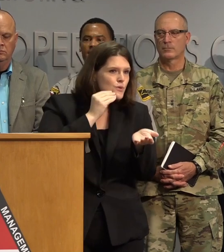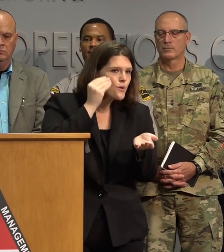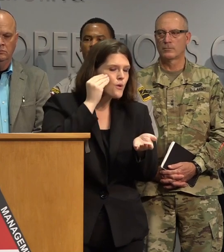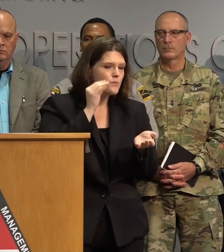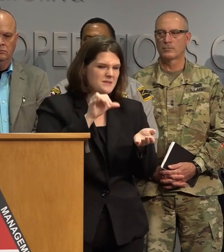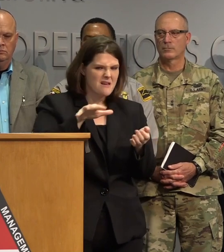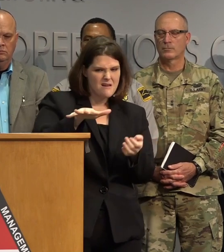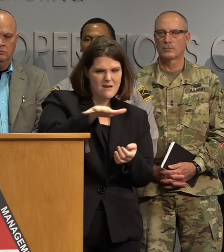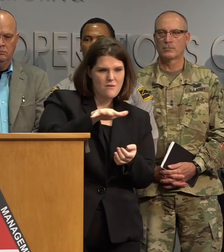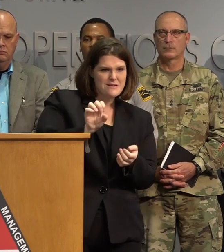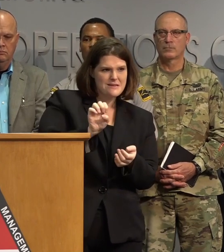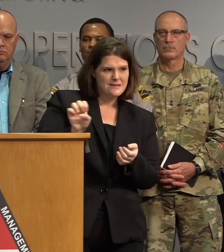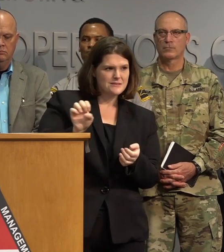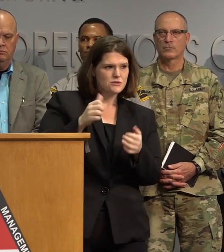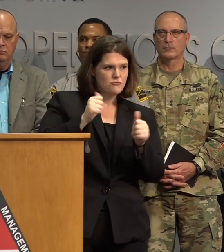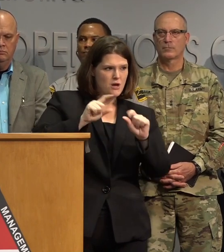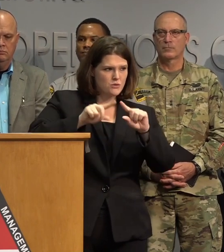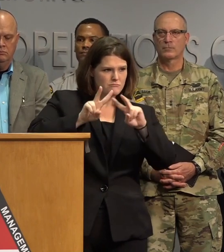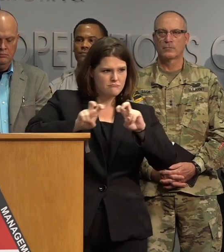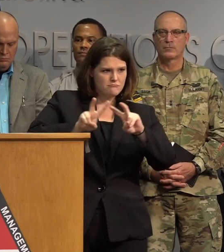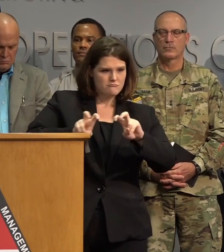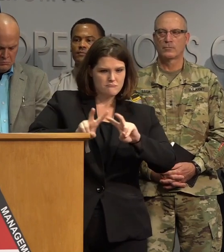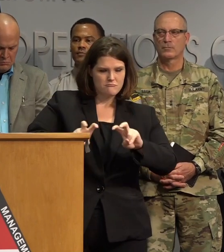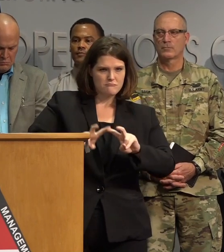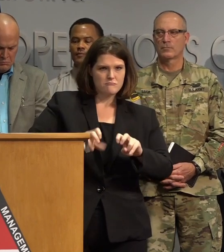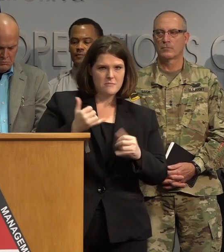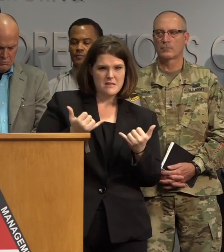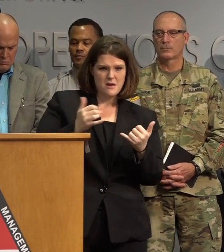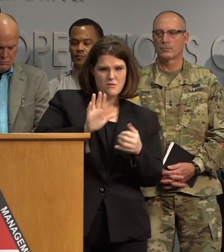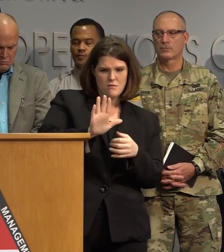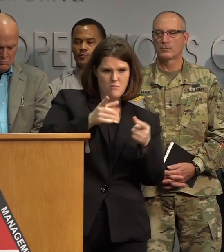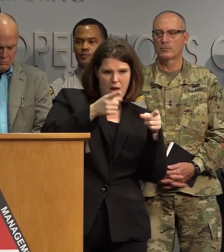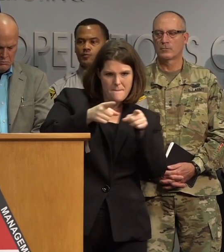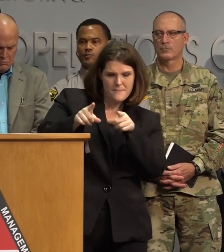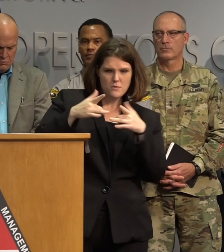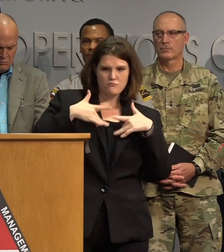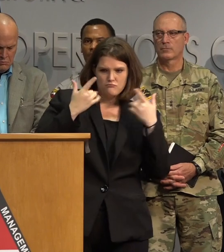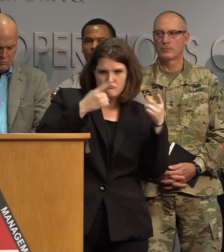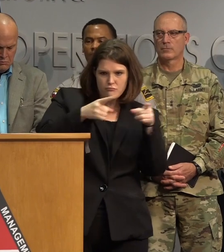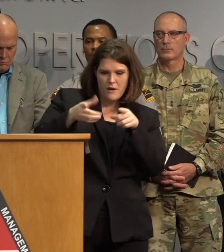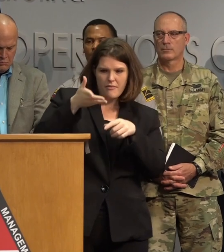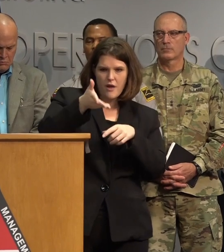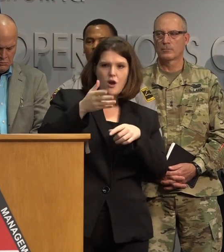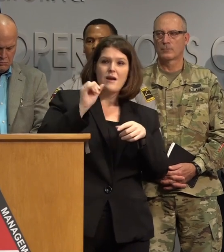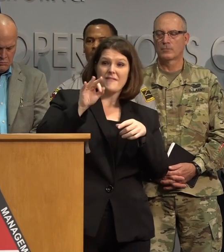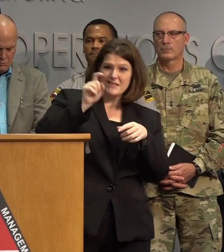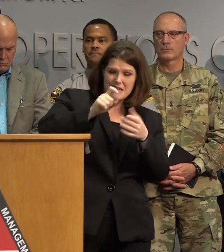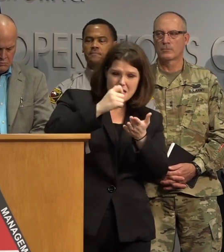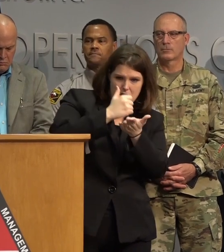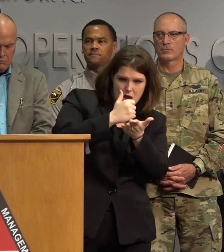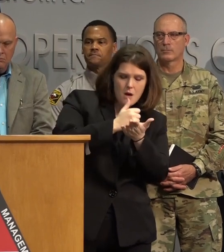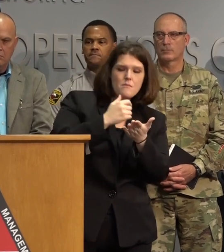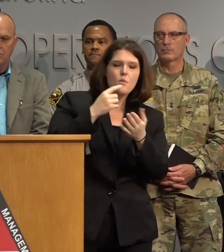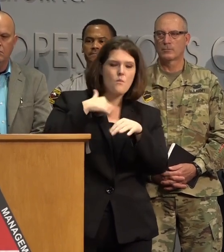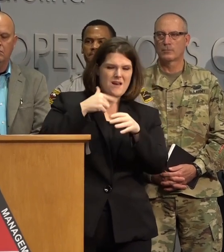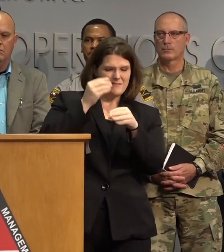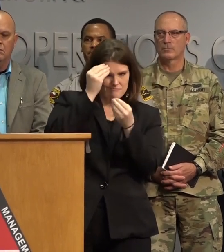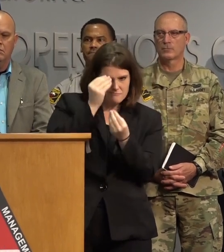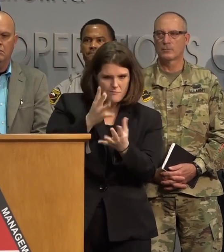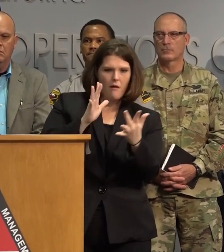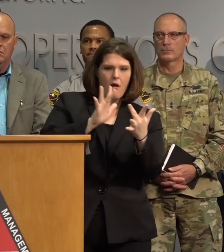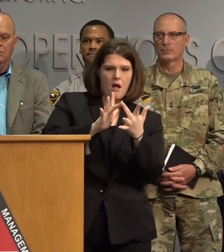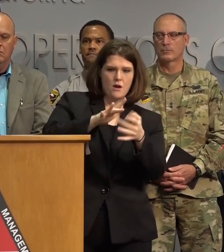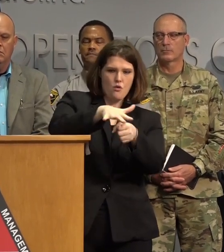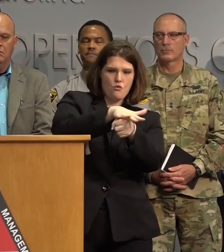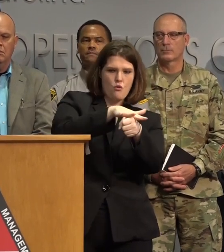areas to assess their current status and encourage those that need assistance to contact their local emergency management